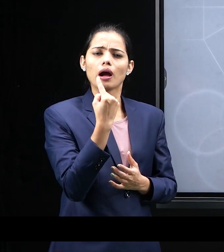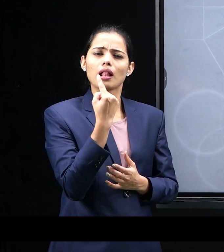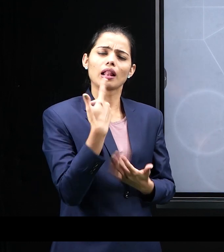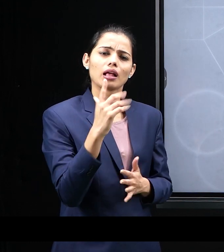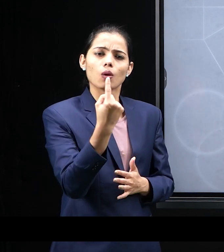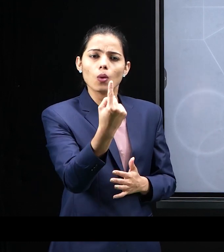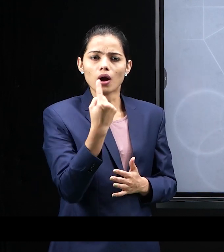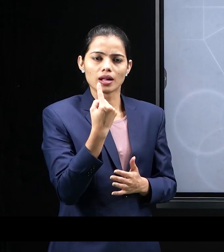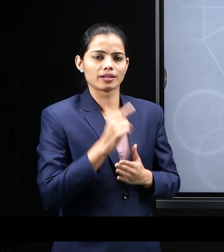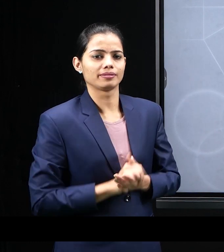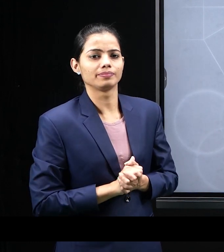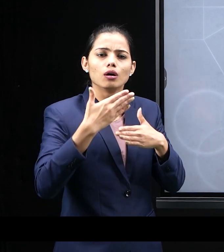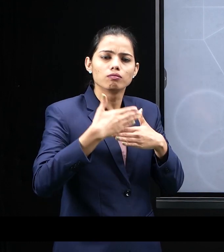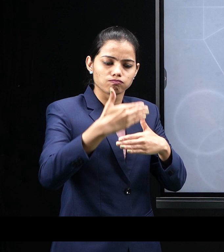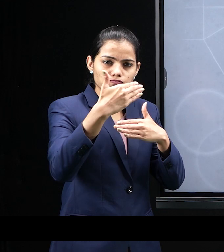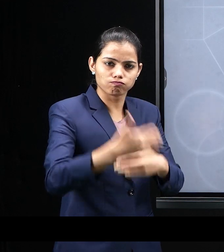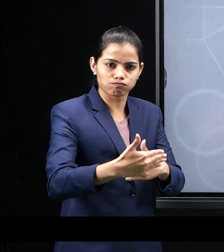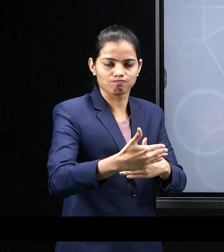singleton set, finite,